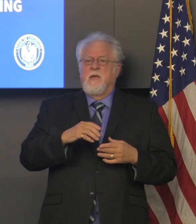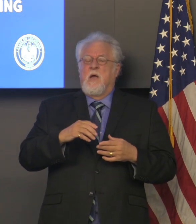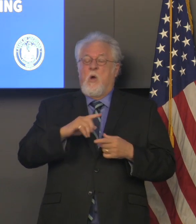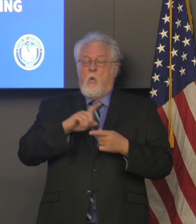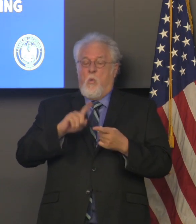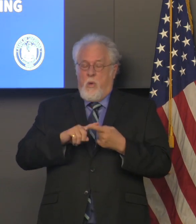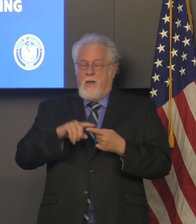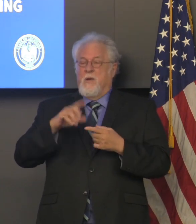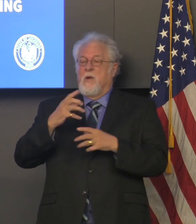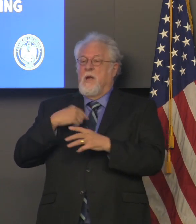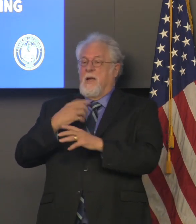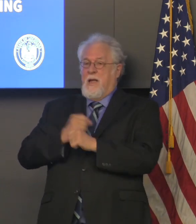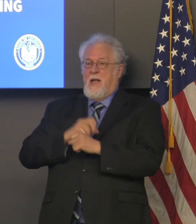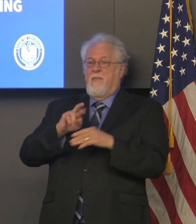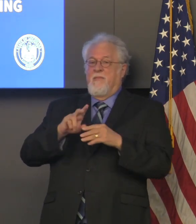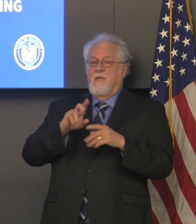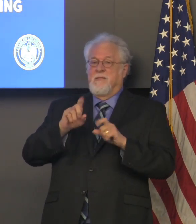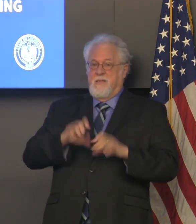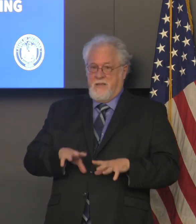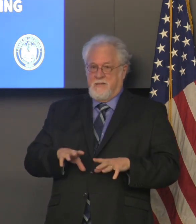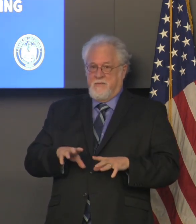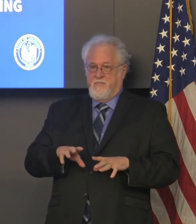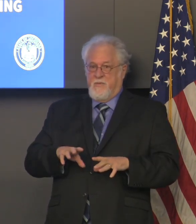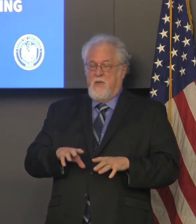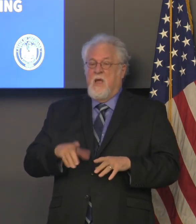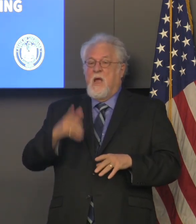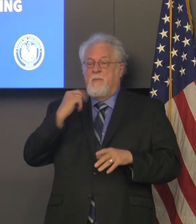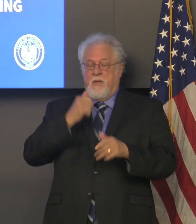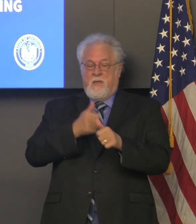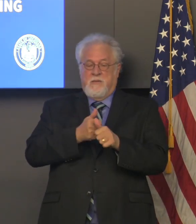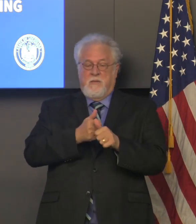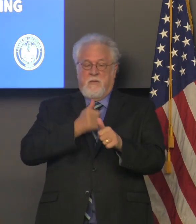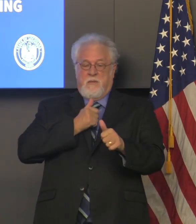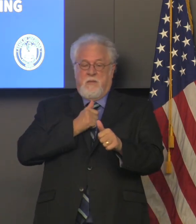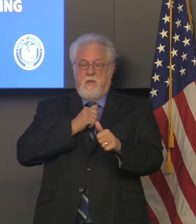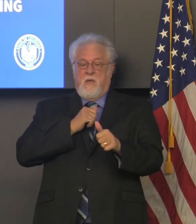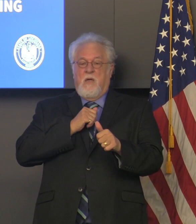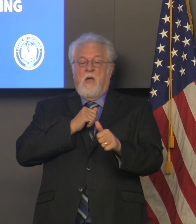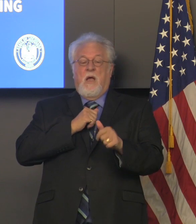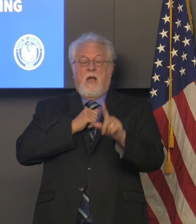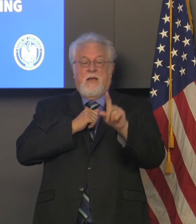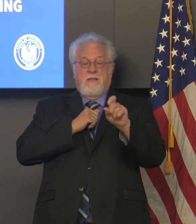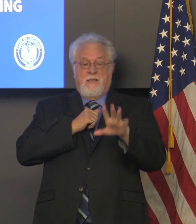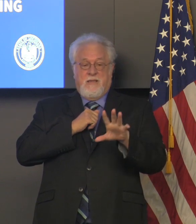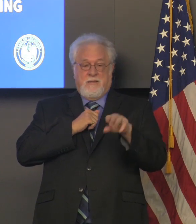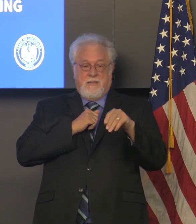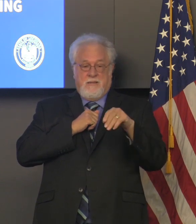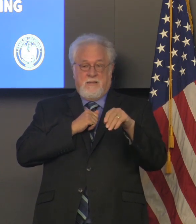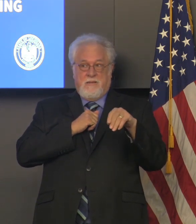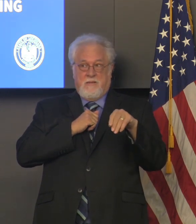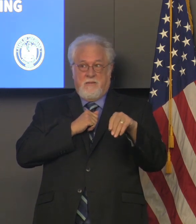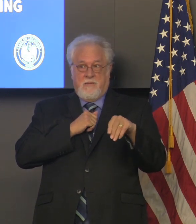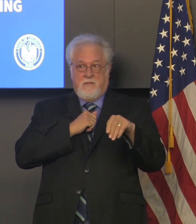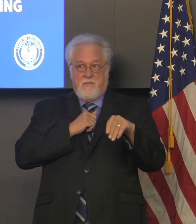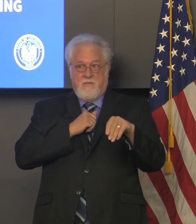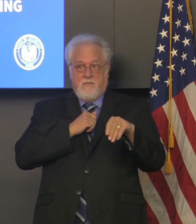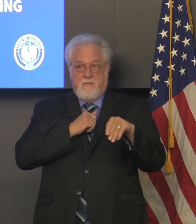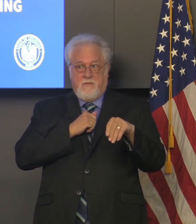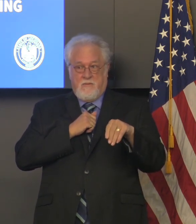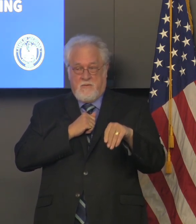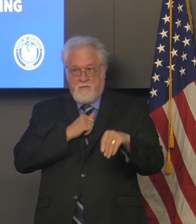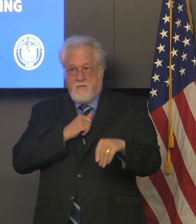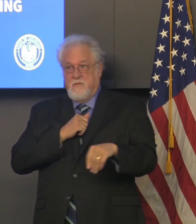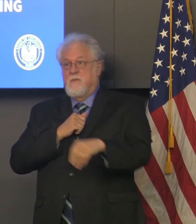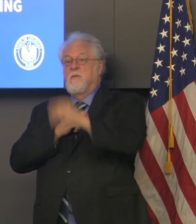collection. And because there's a lag time between when tests are submitted, specimens